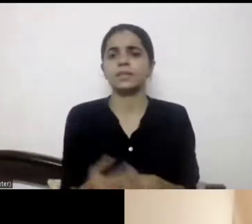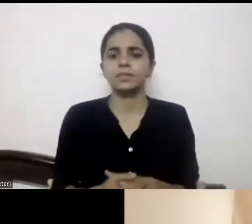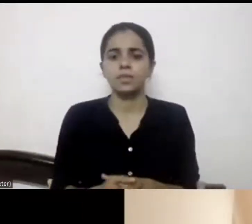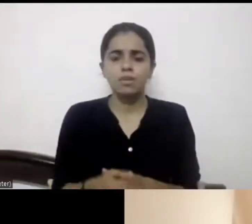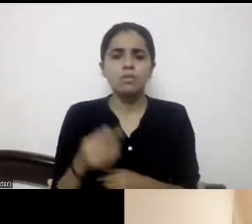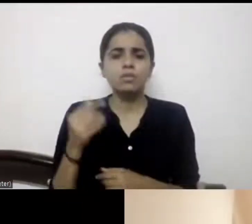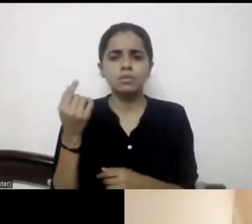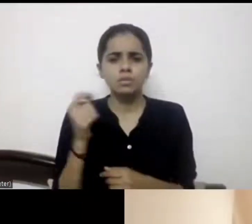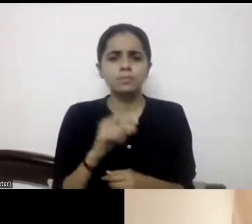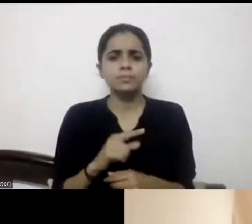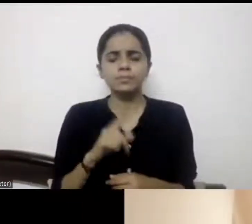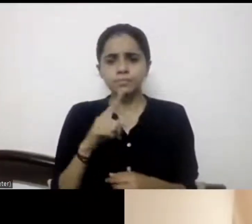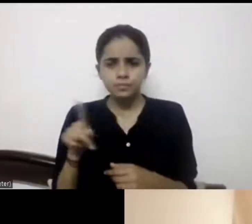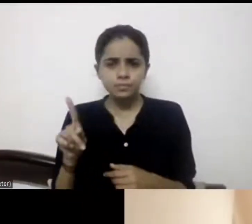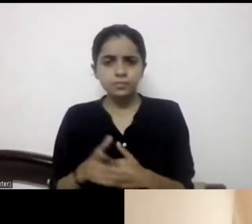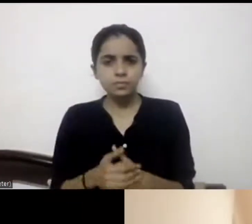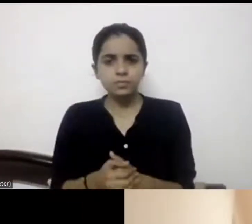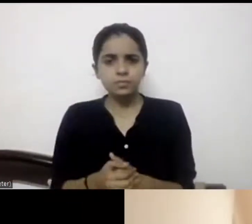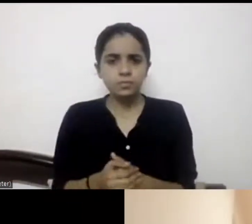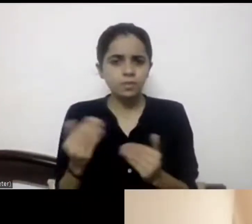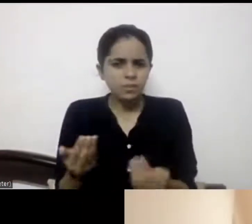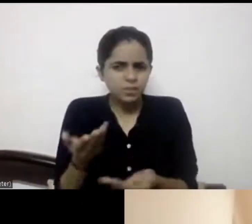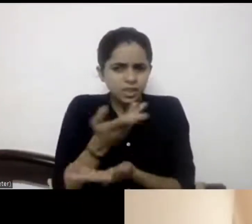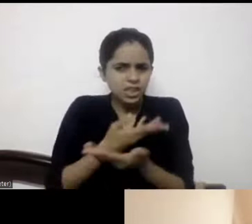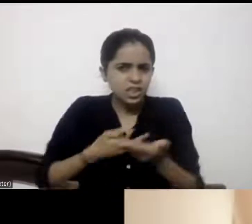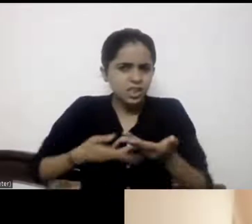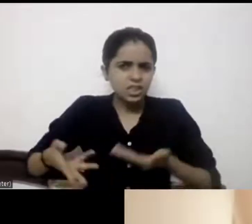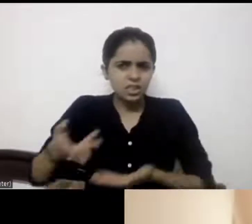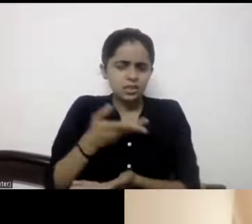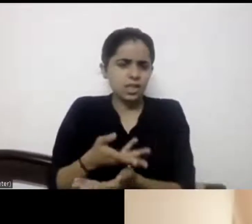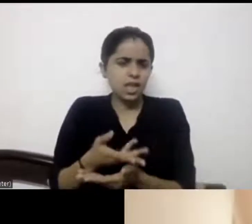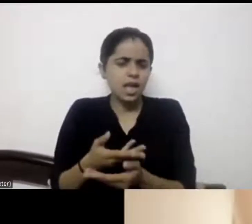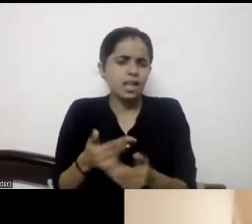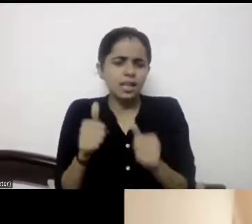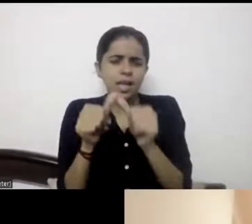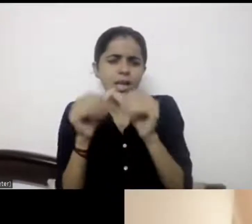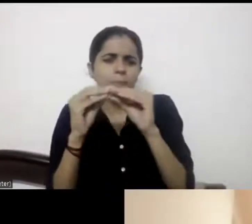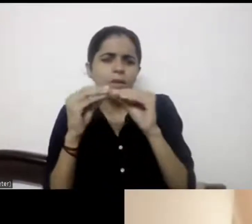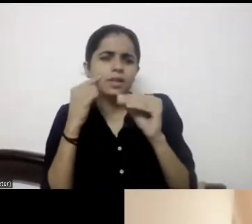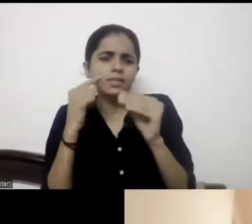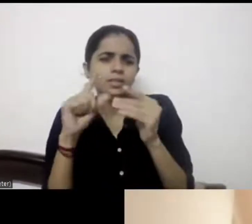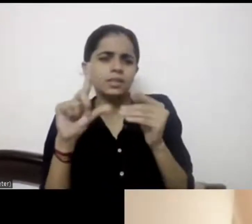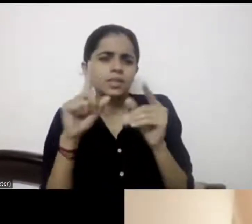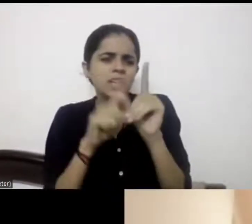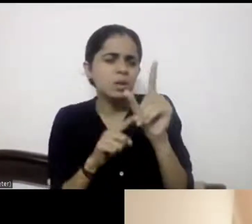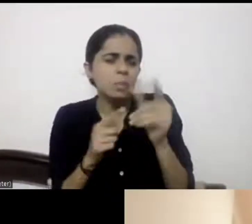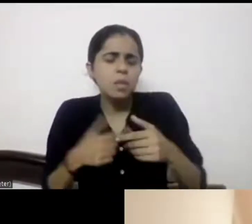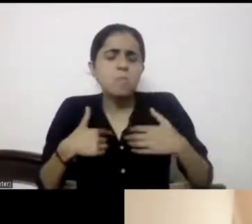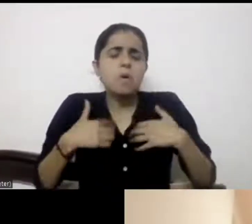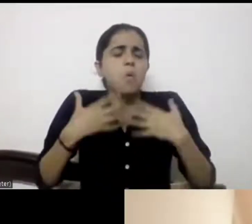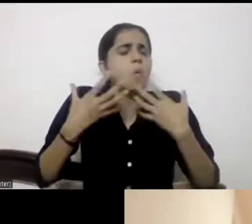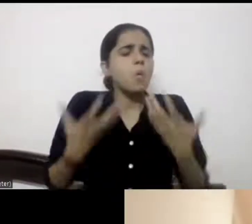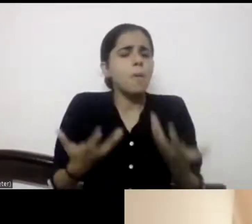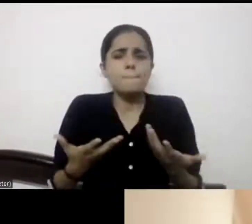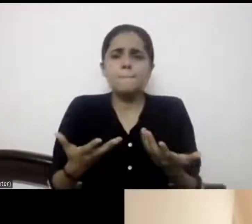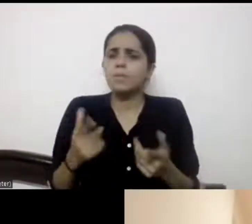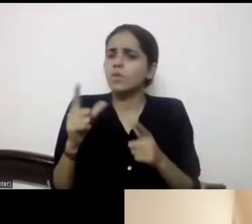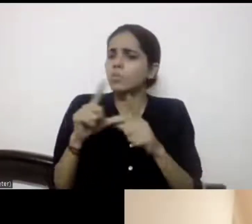right? When we talk about ability, who do we think we are talking